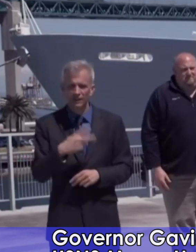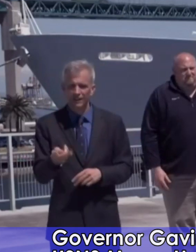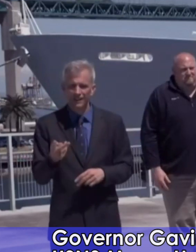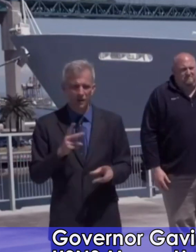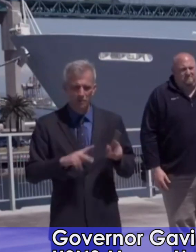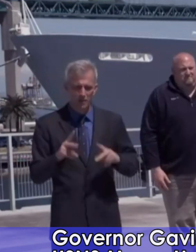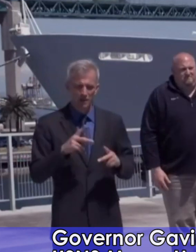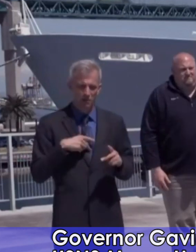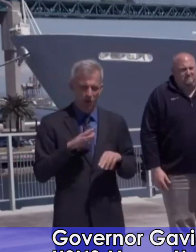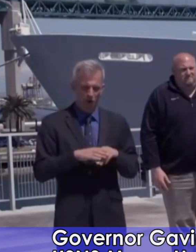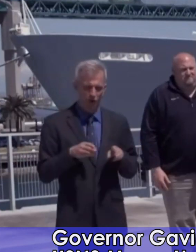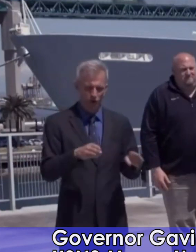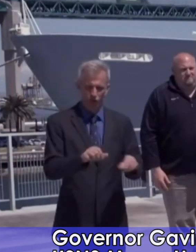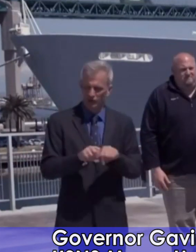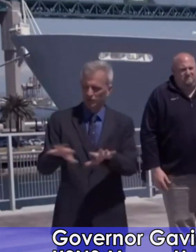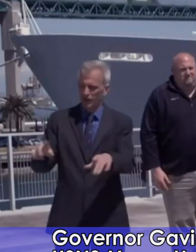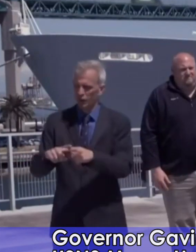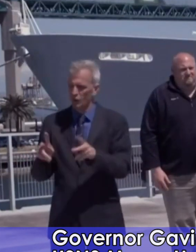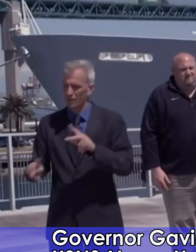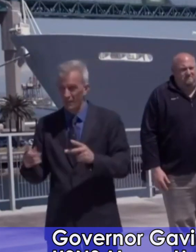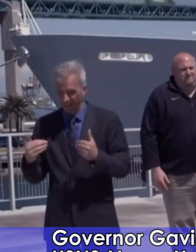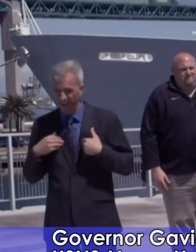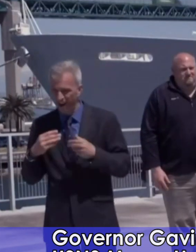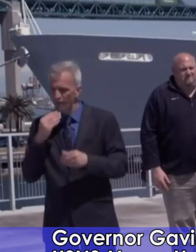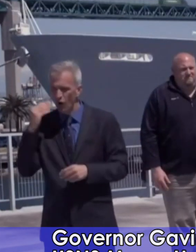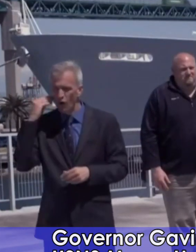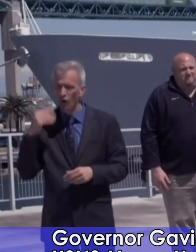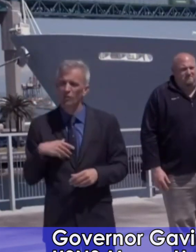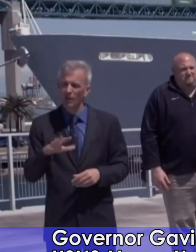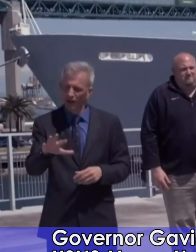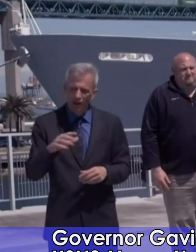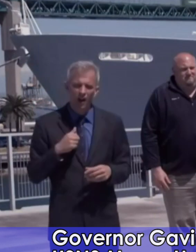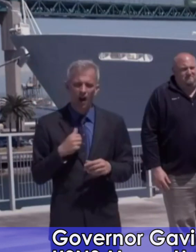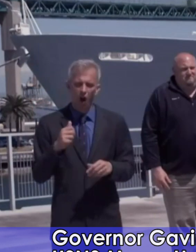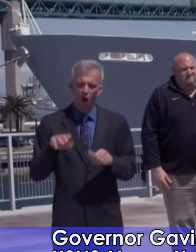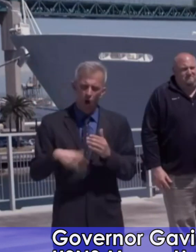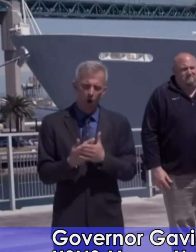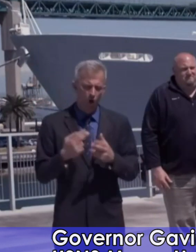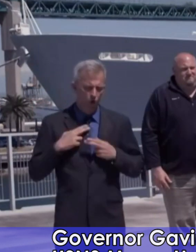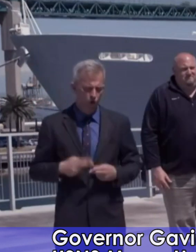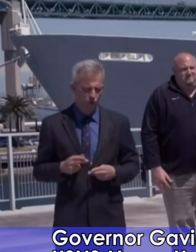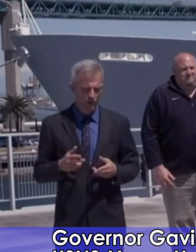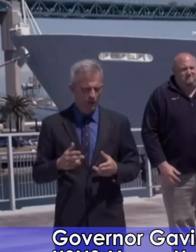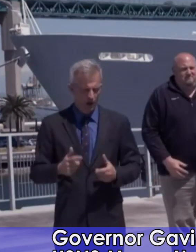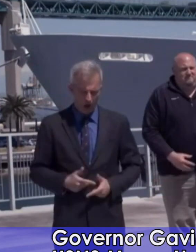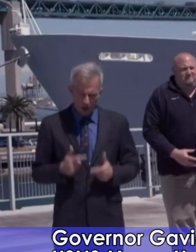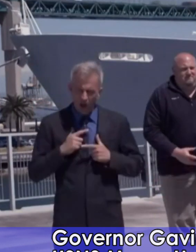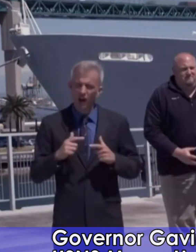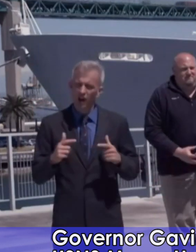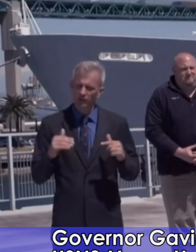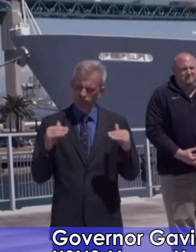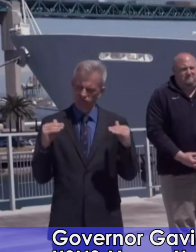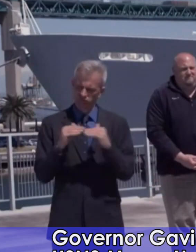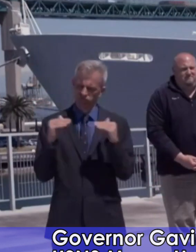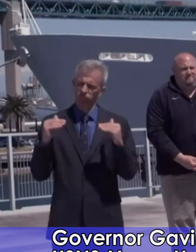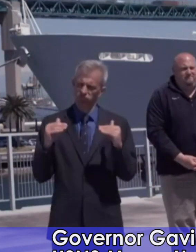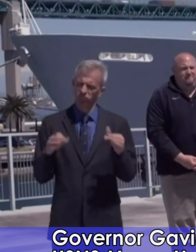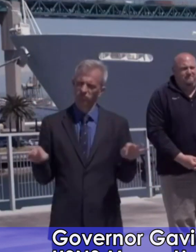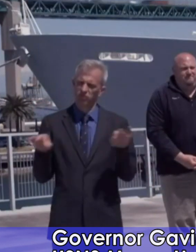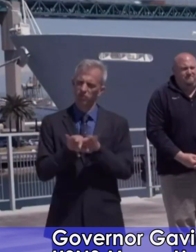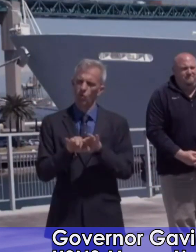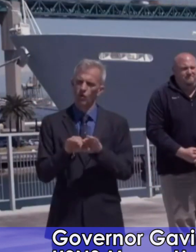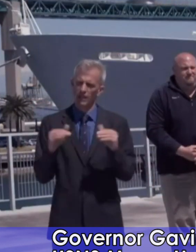think about each other as equals. All human lives matter equally, and I want to thank those city employees,